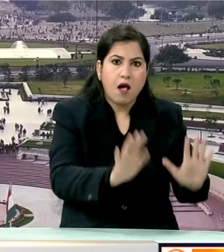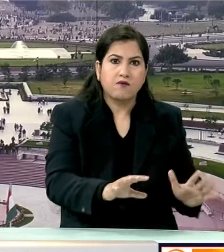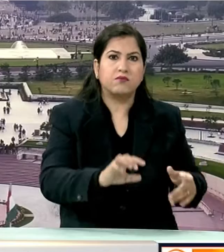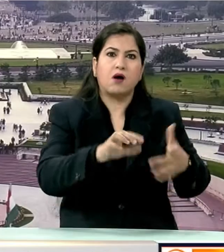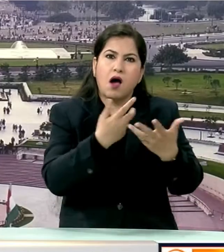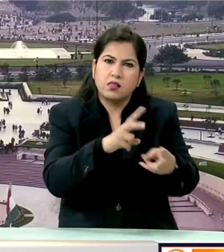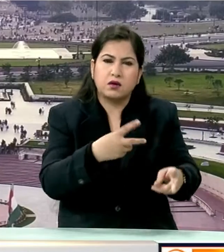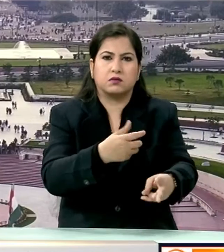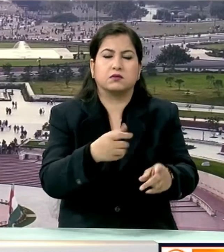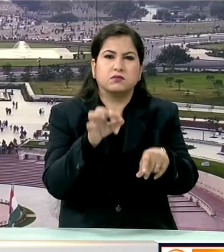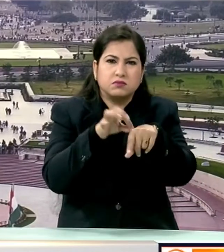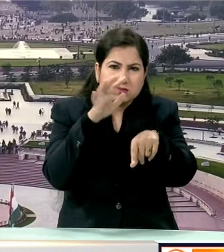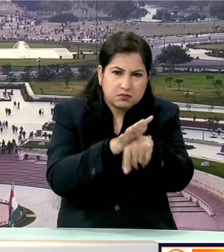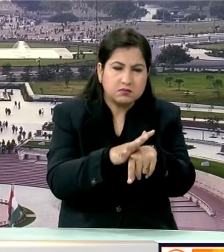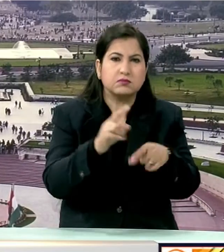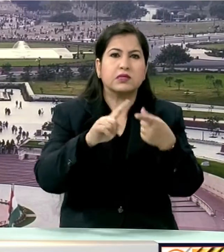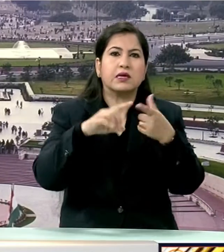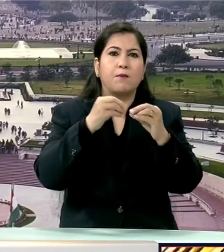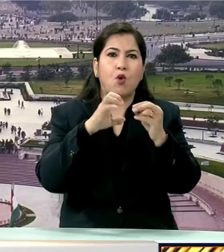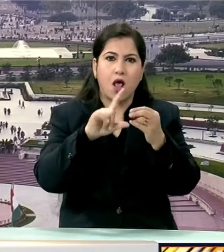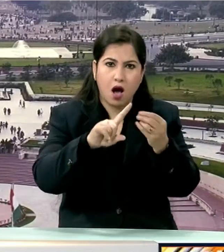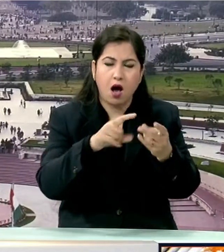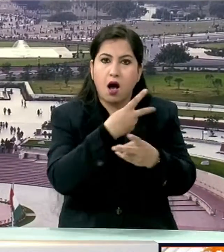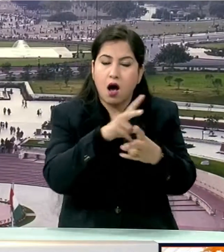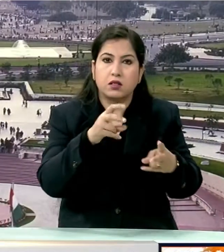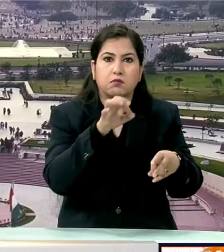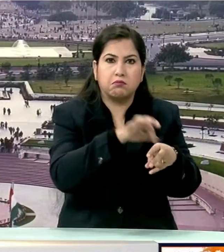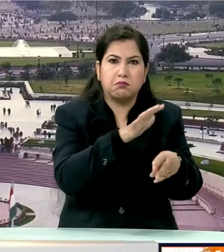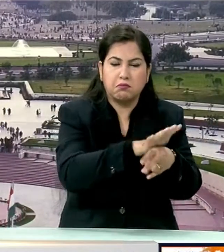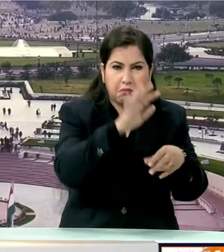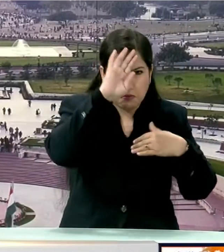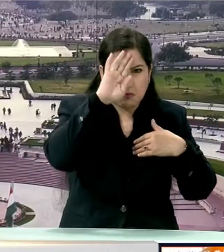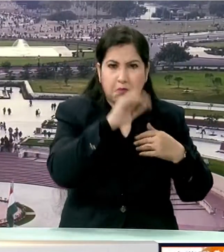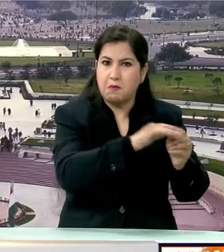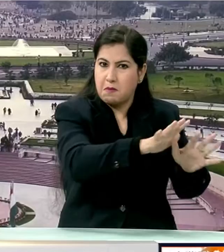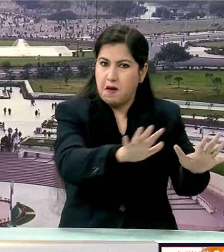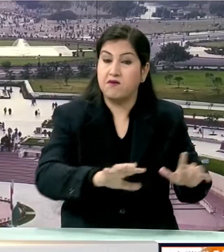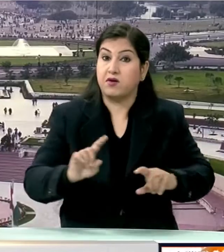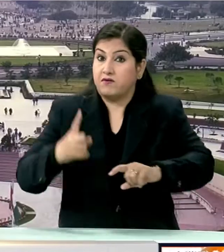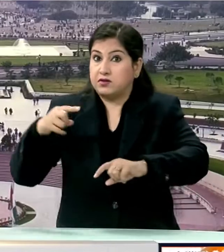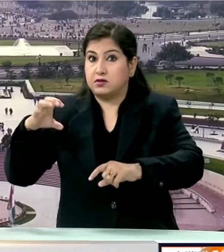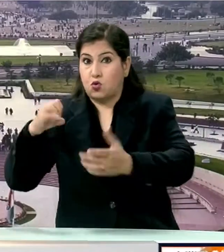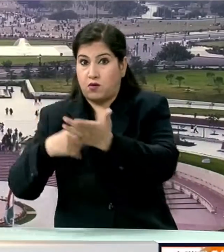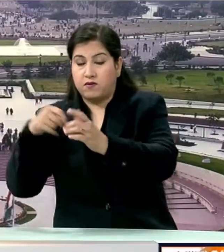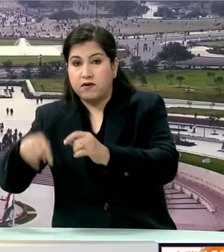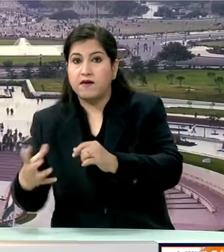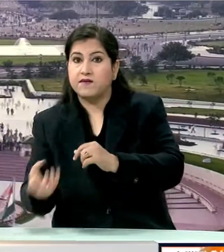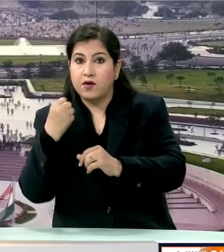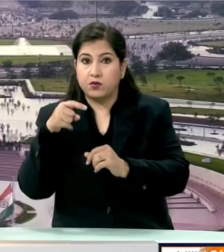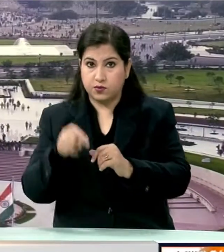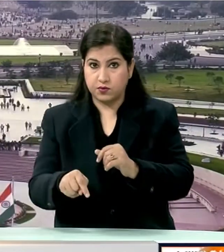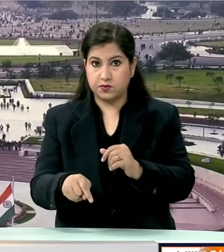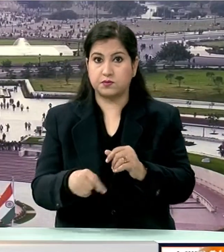measles, Ebola and other infectious diseases. Senegal confirmed its first coronavirus case, a French national living in the